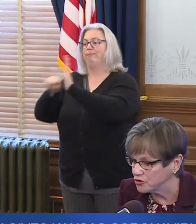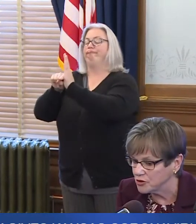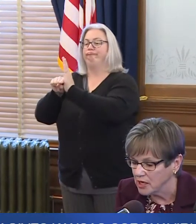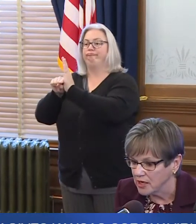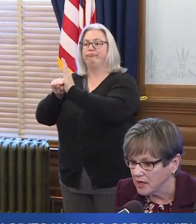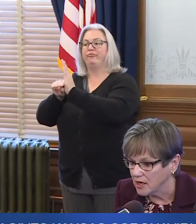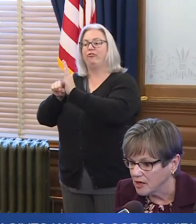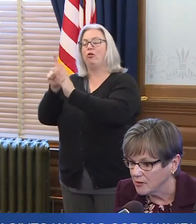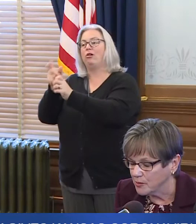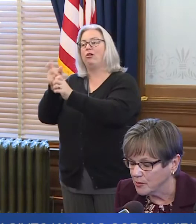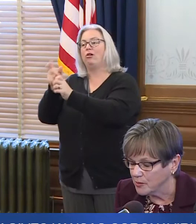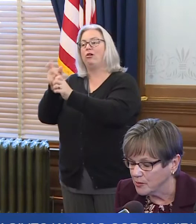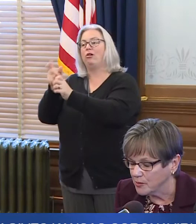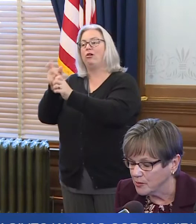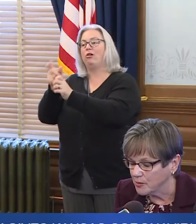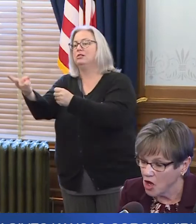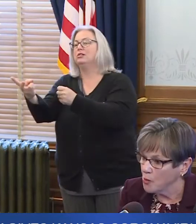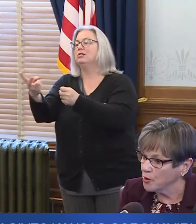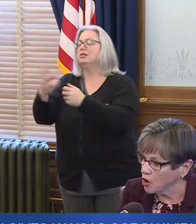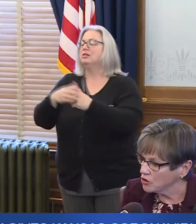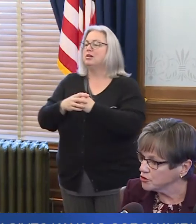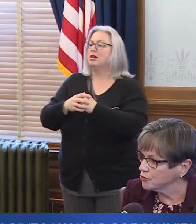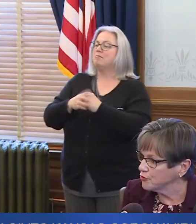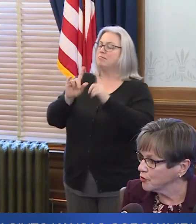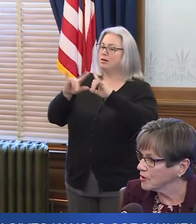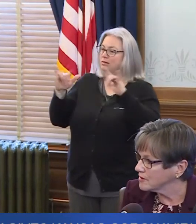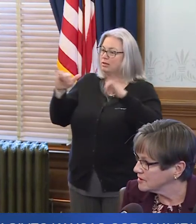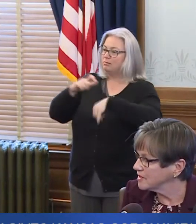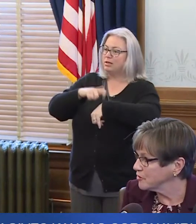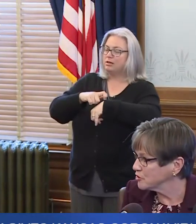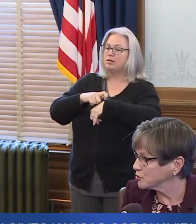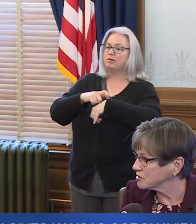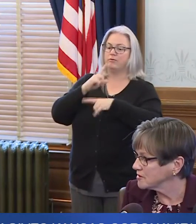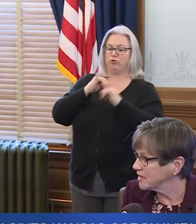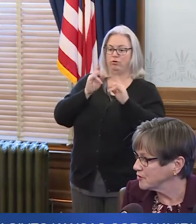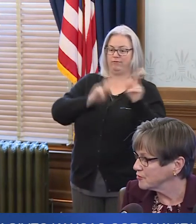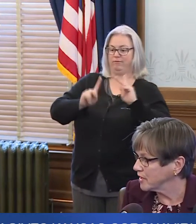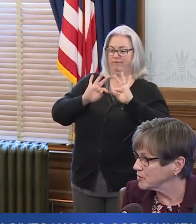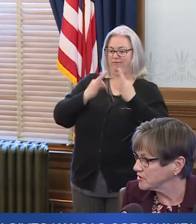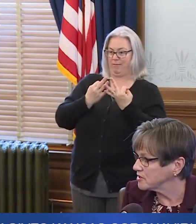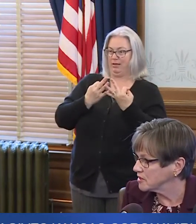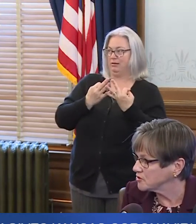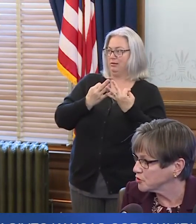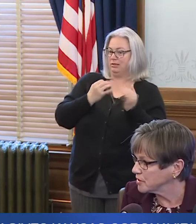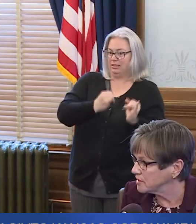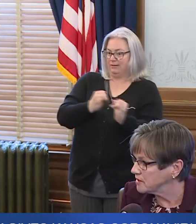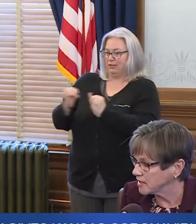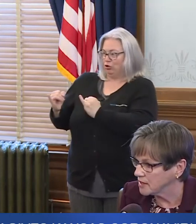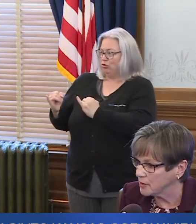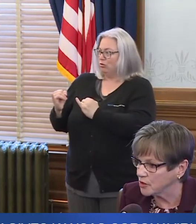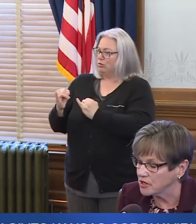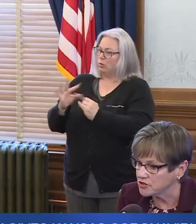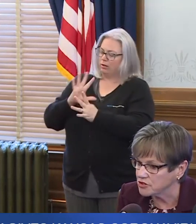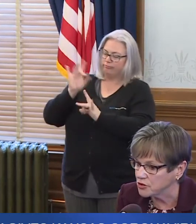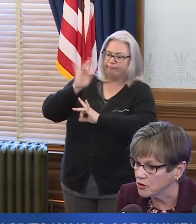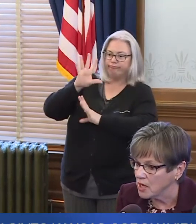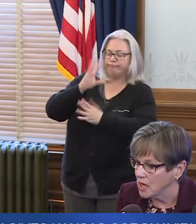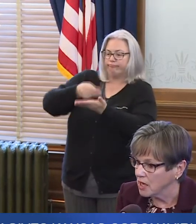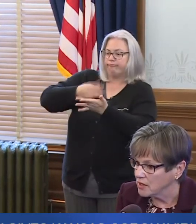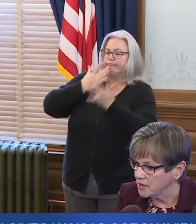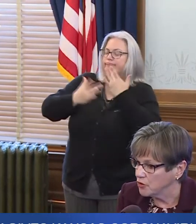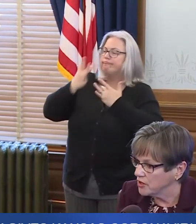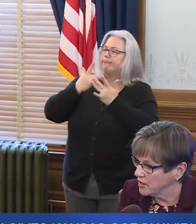next two budget cycles, but also for individuals and their families. It's created economic crisis.